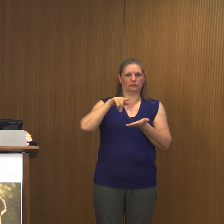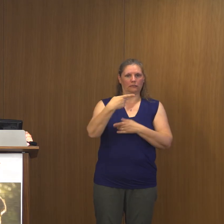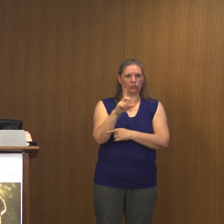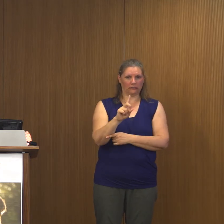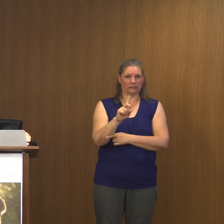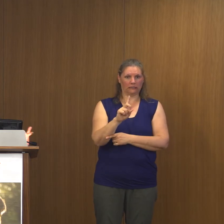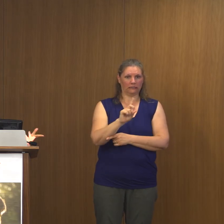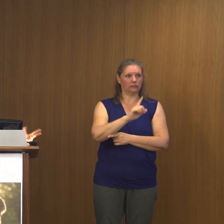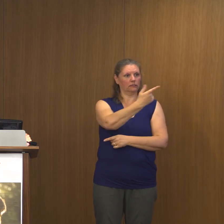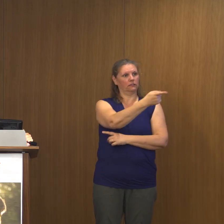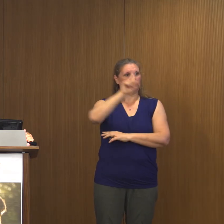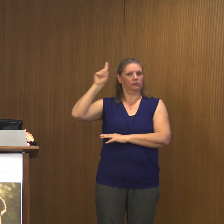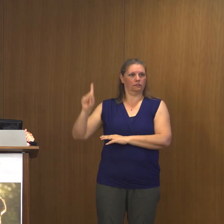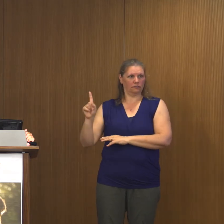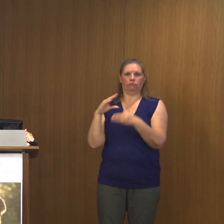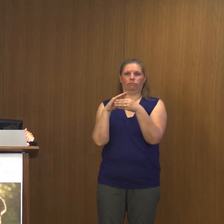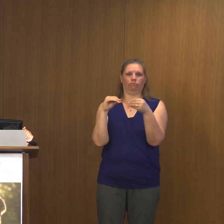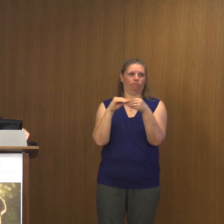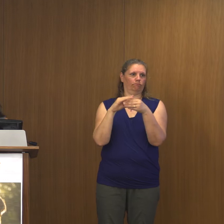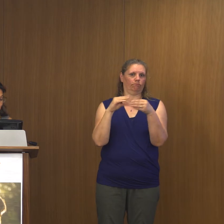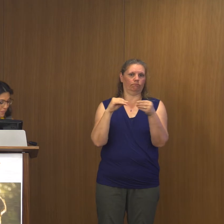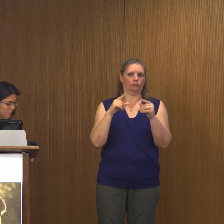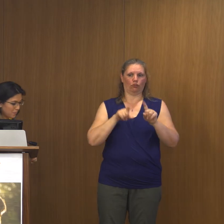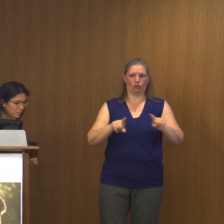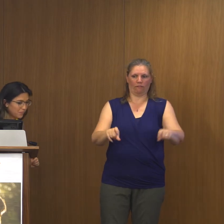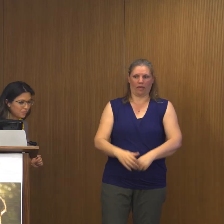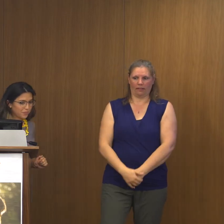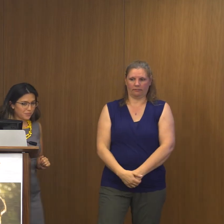lab, and he's going to present to you the results of the survey.